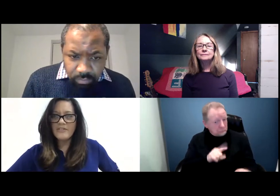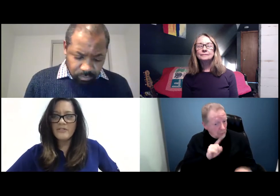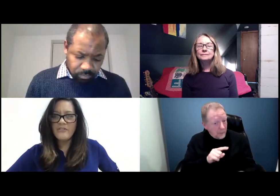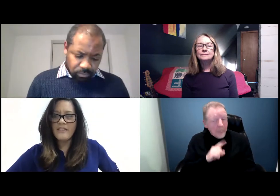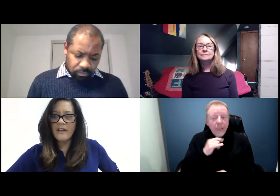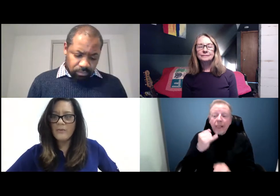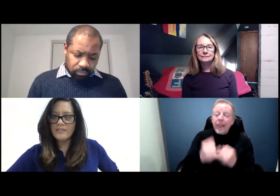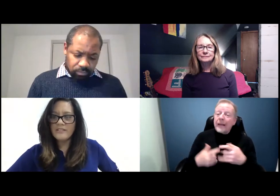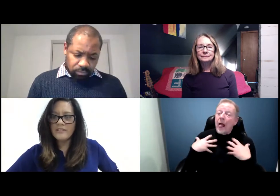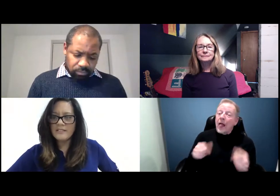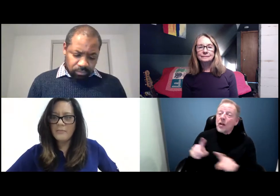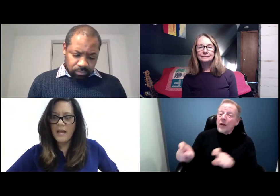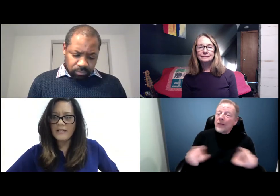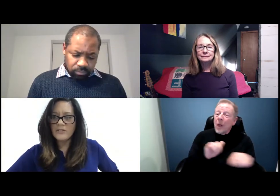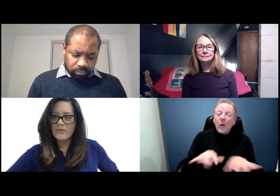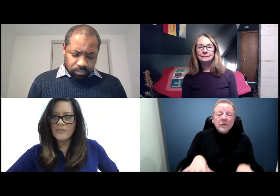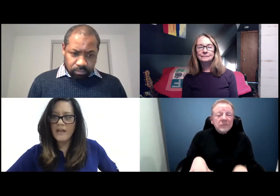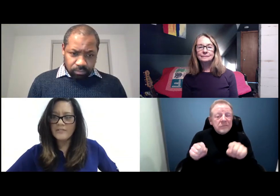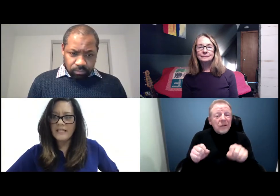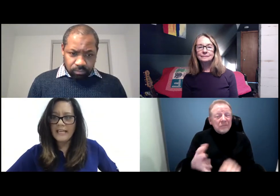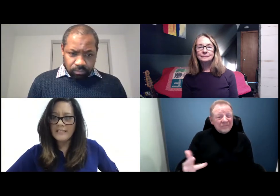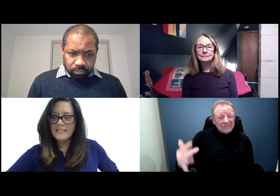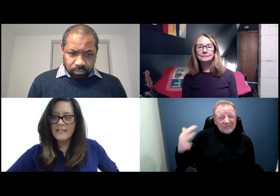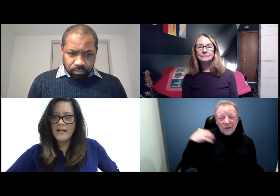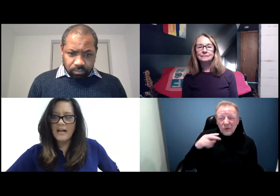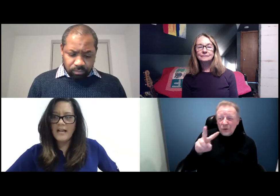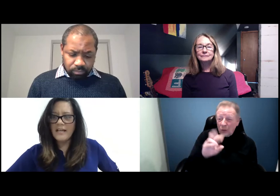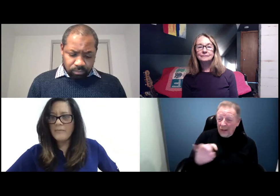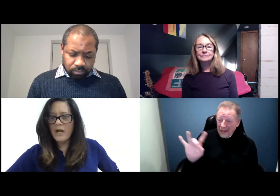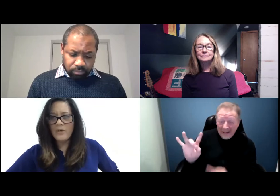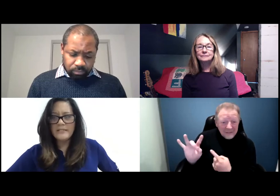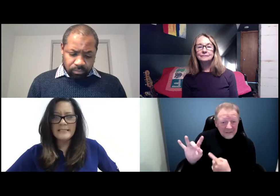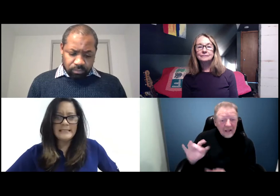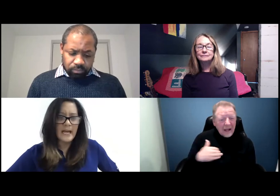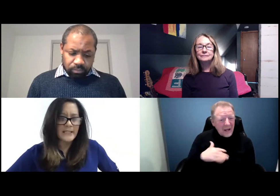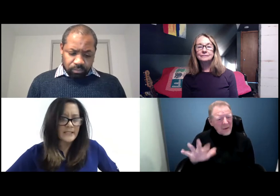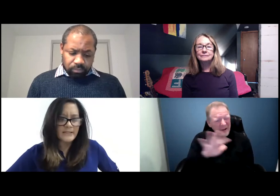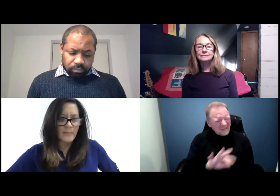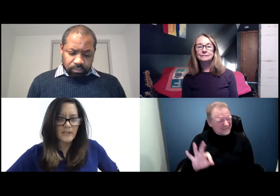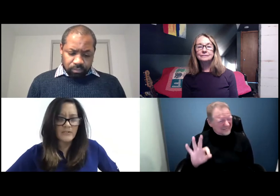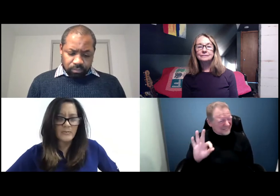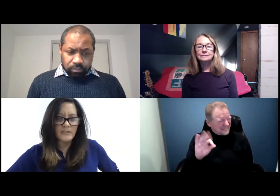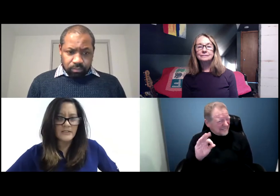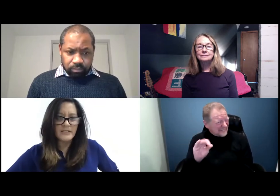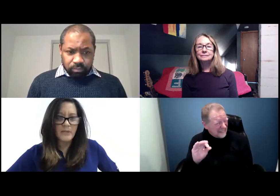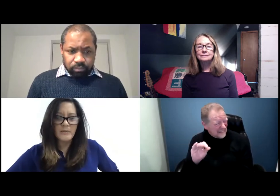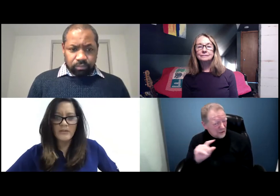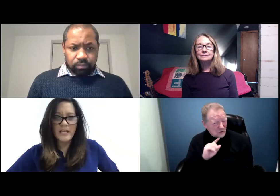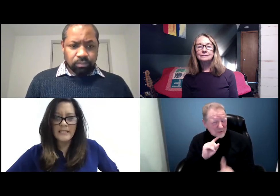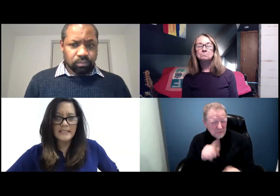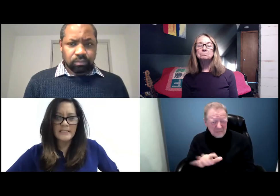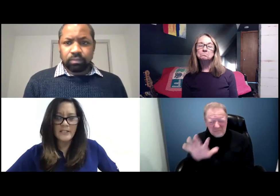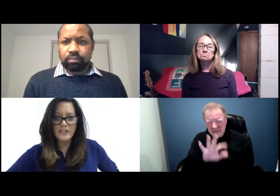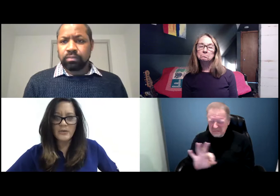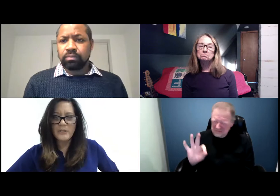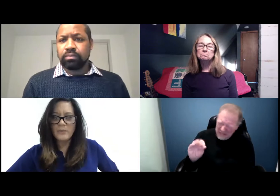health survey that was conducted back in 2008 had about 90 something responses, maybe about